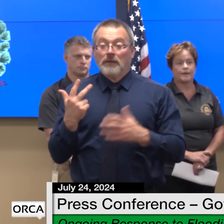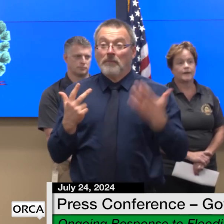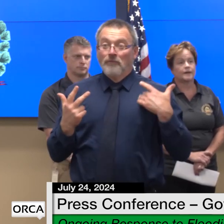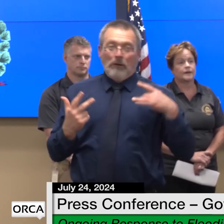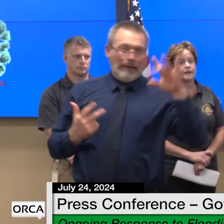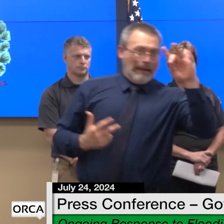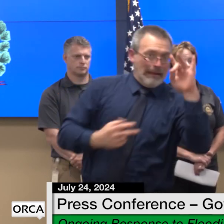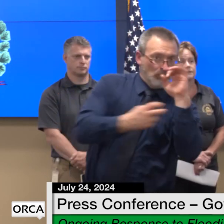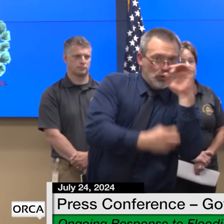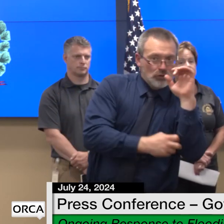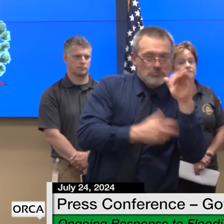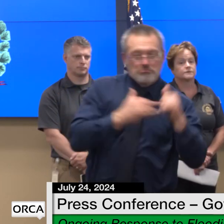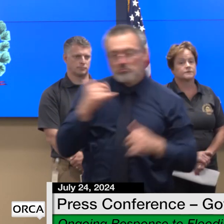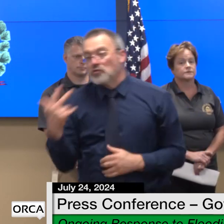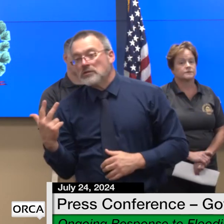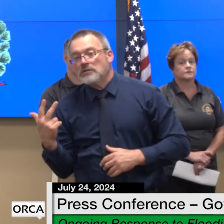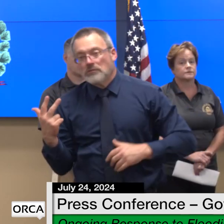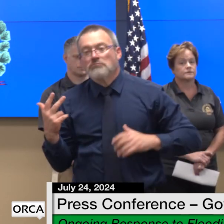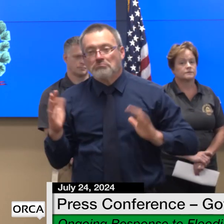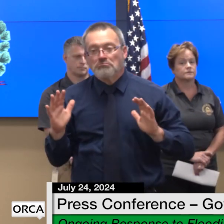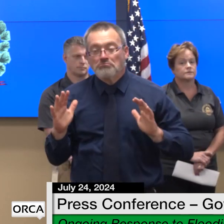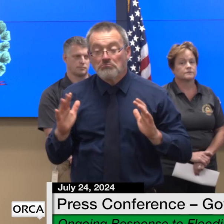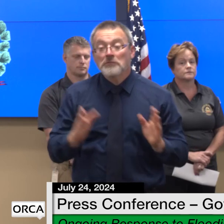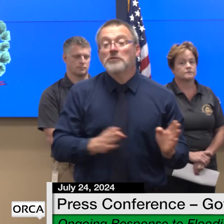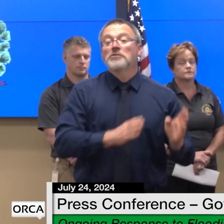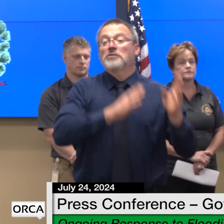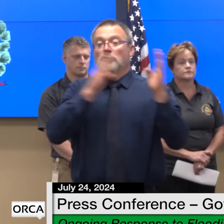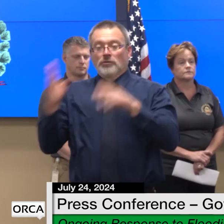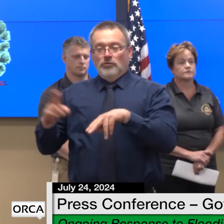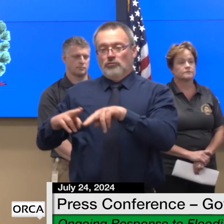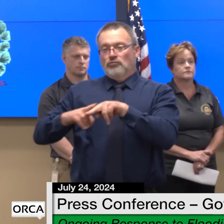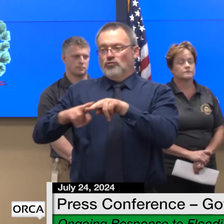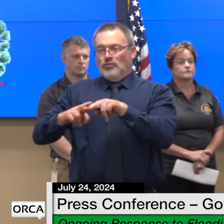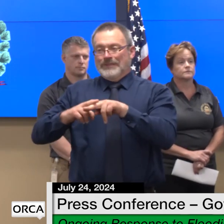Active rail today, there are 2 closures that remain.